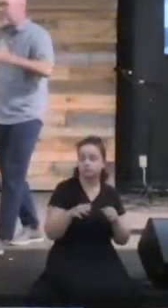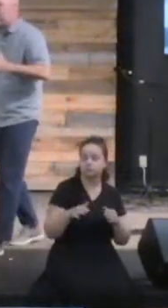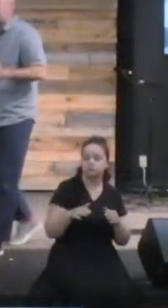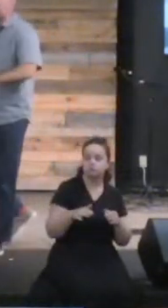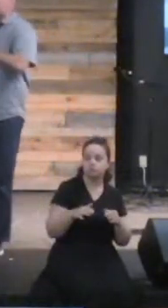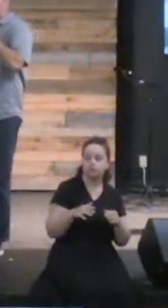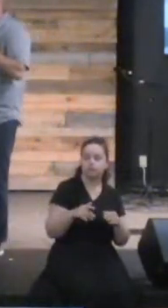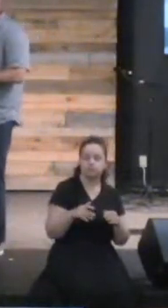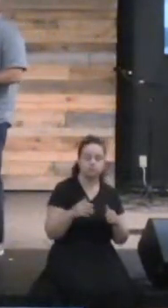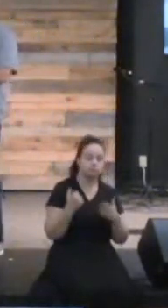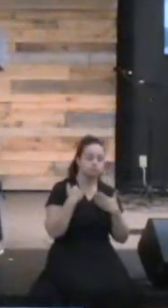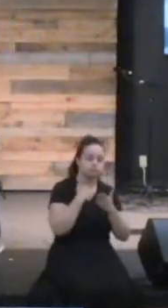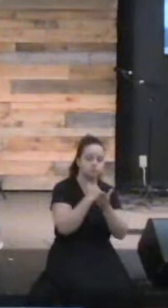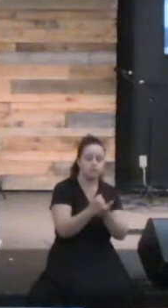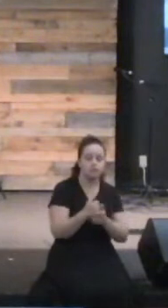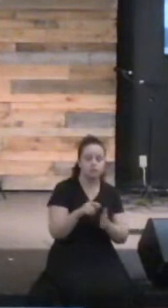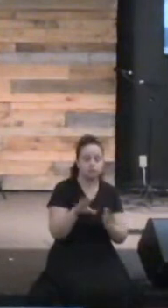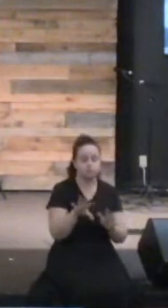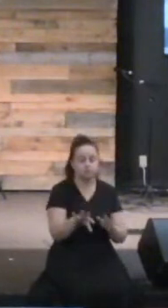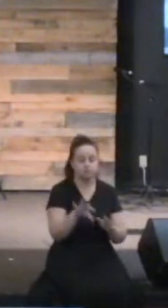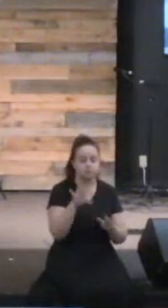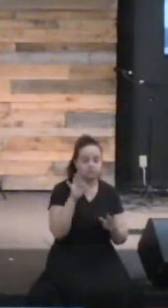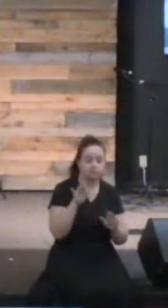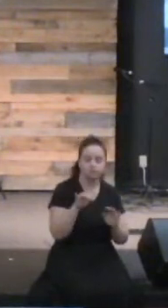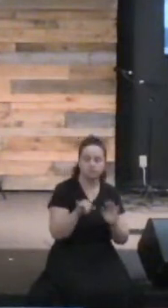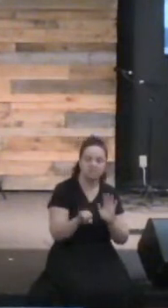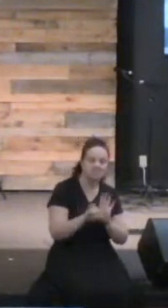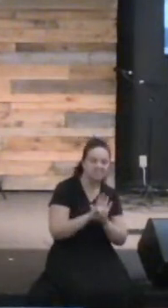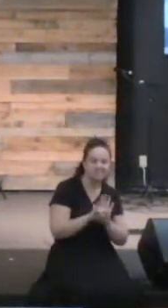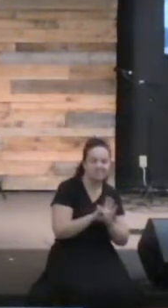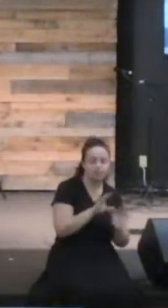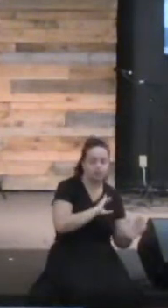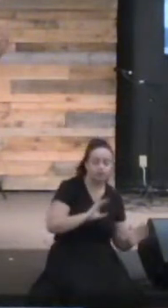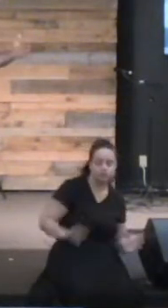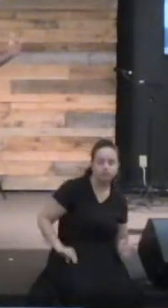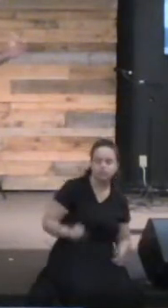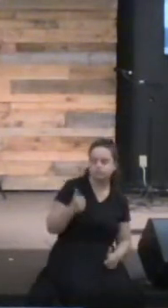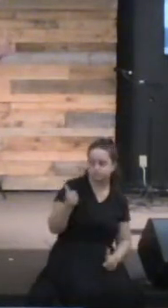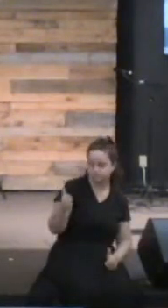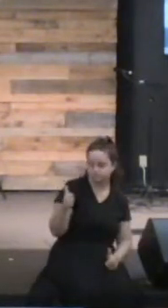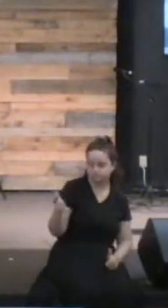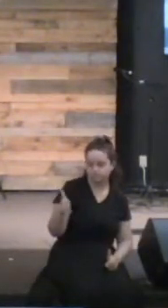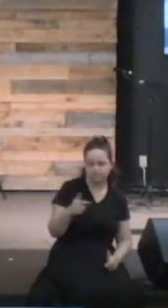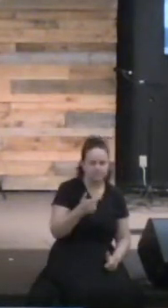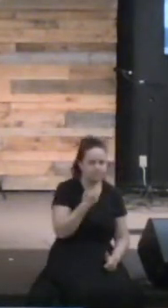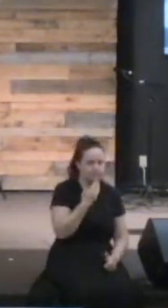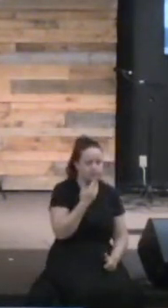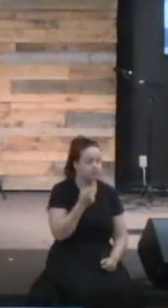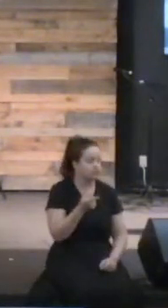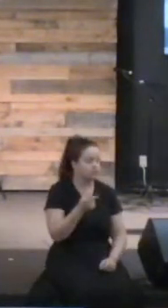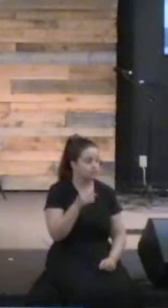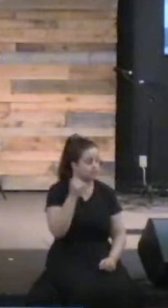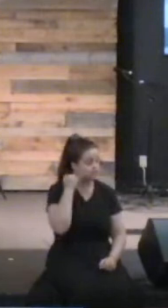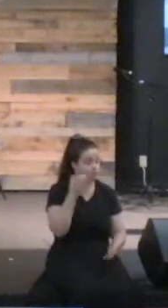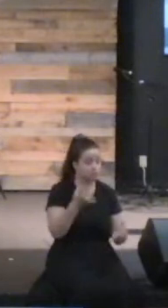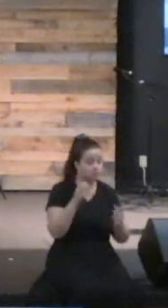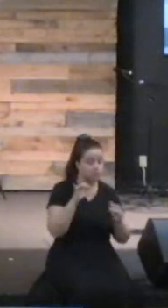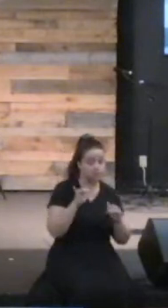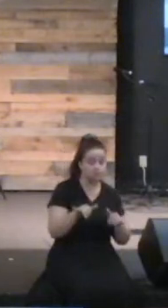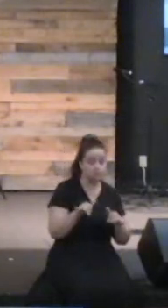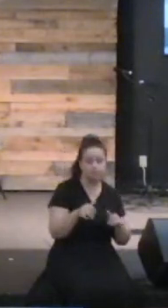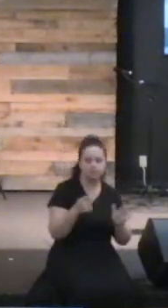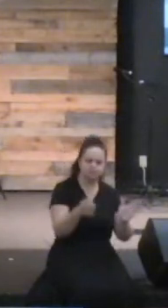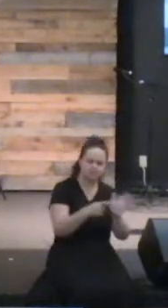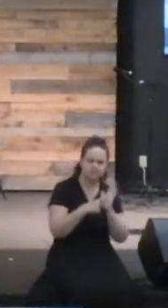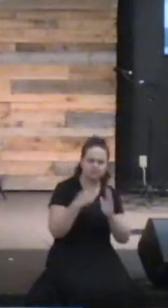our identity in Christ alone and he he's saying that in order to do that it is going to require something